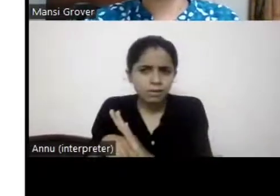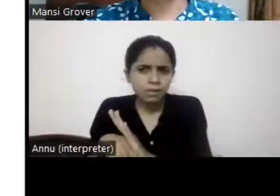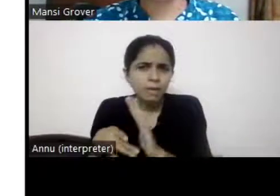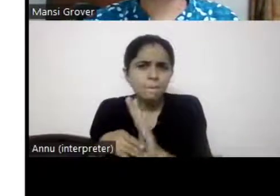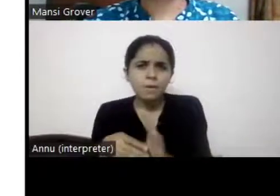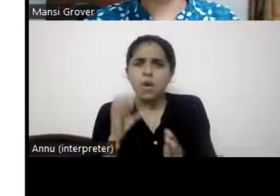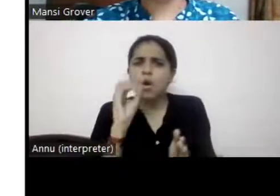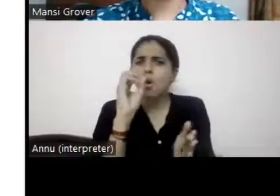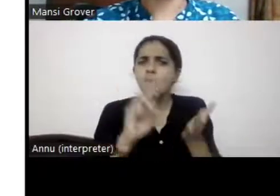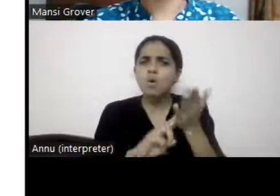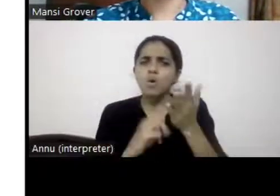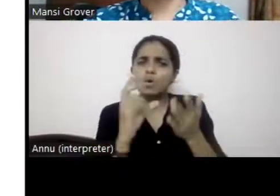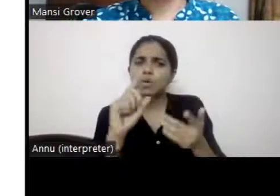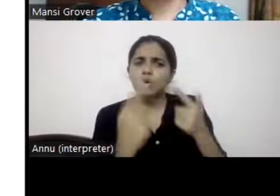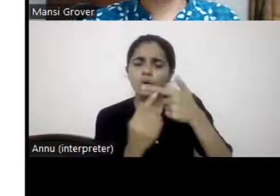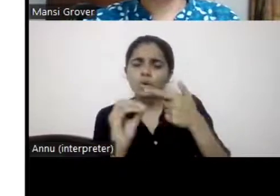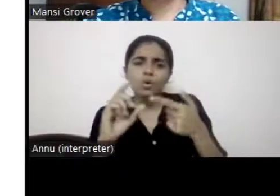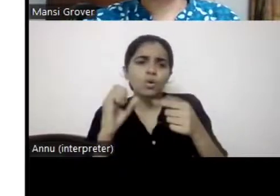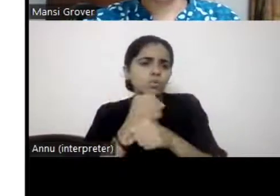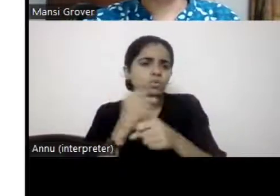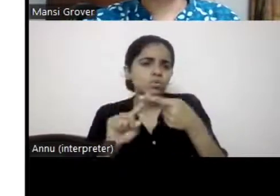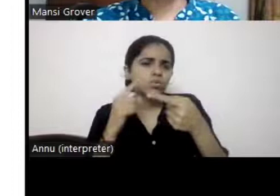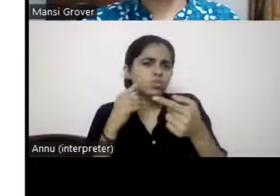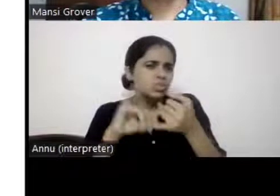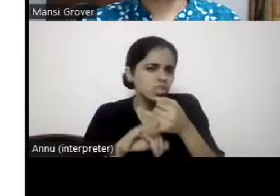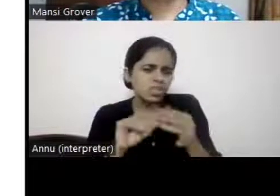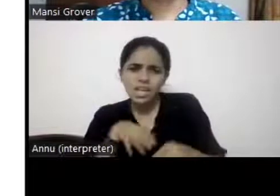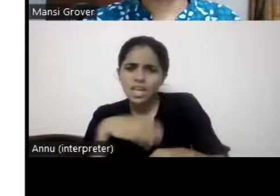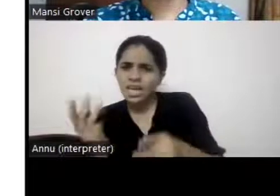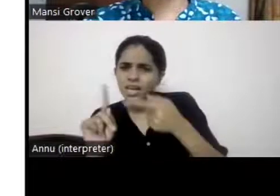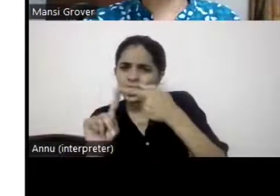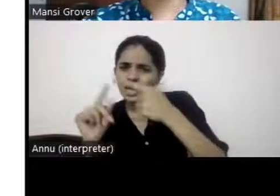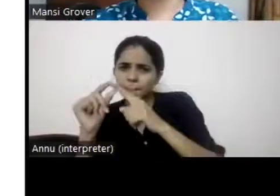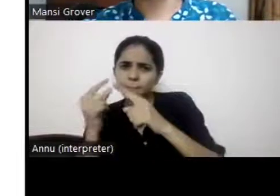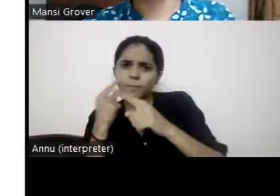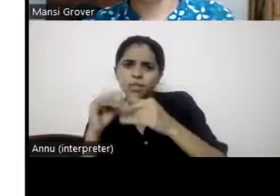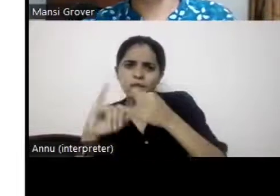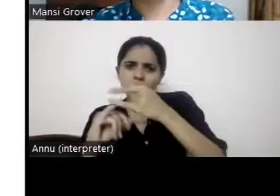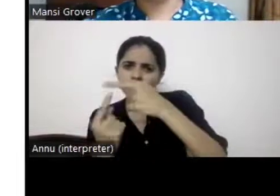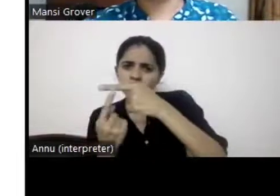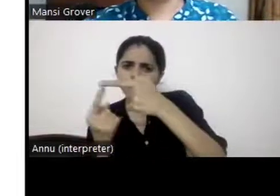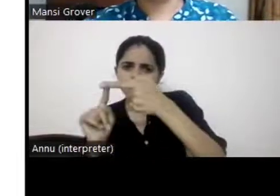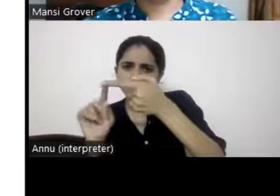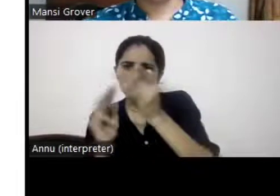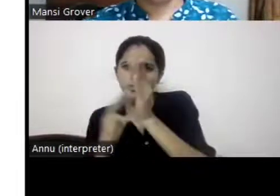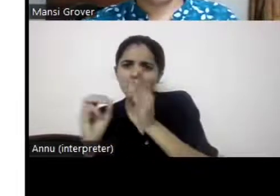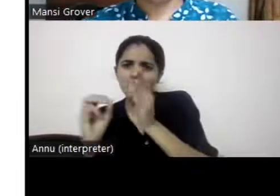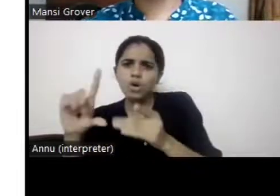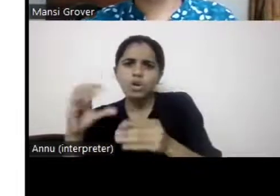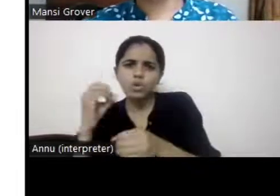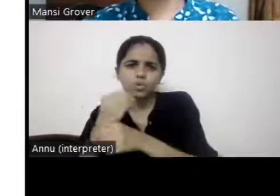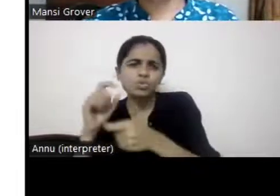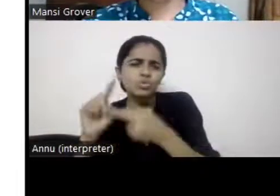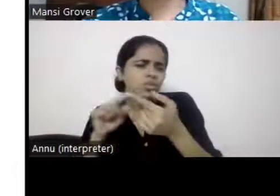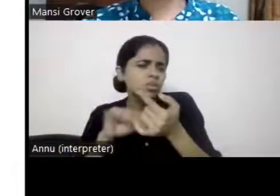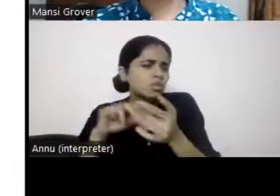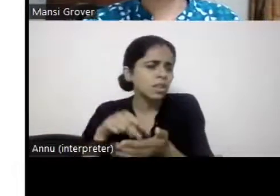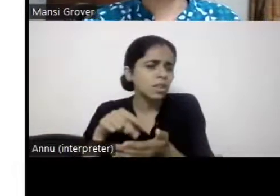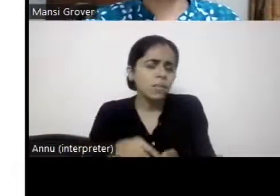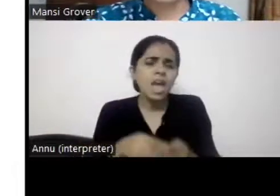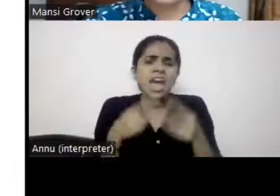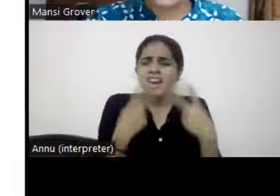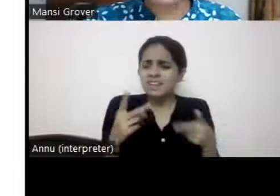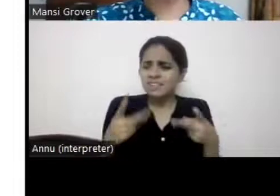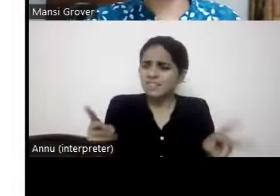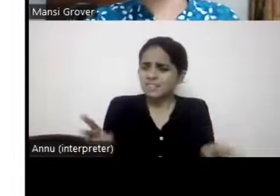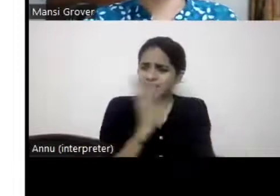ontologies and epistemologies when we talk about these different kind of disabilities? And when we try to look at